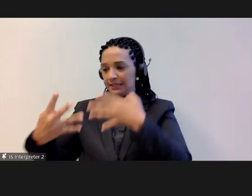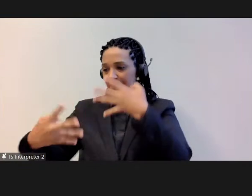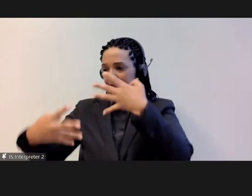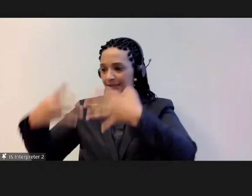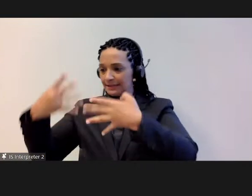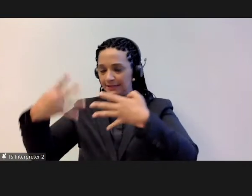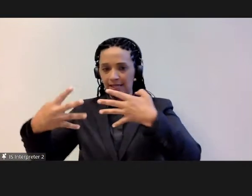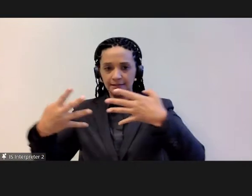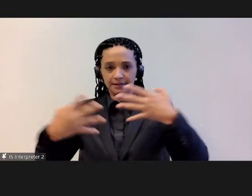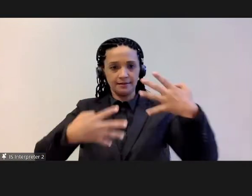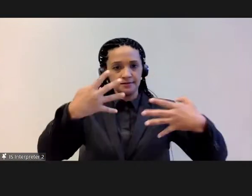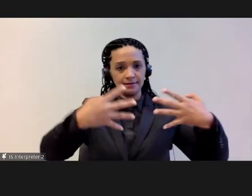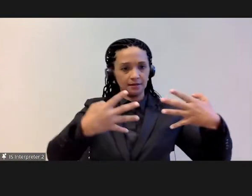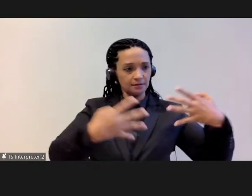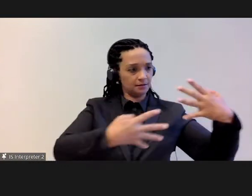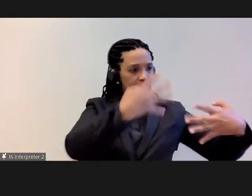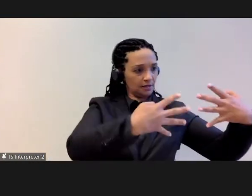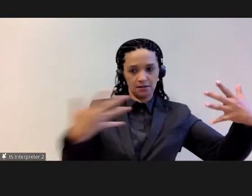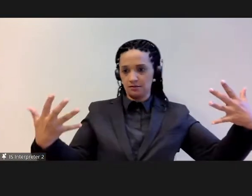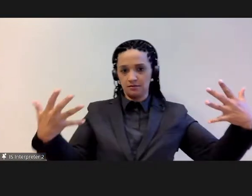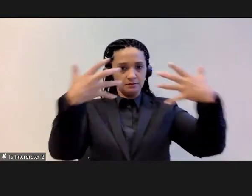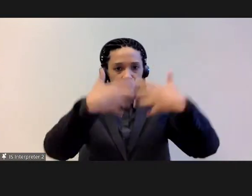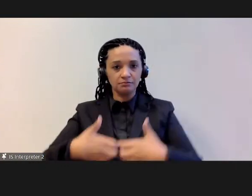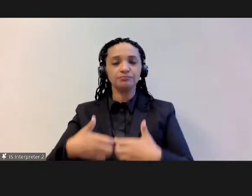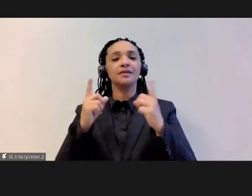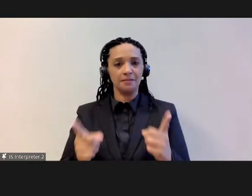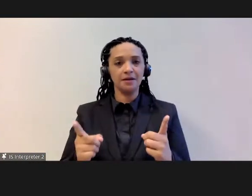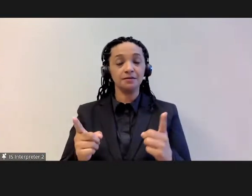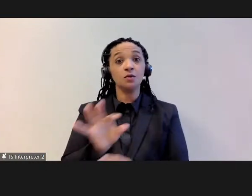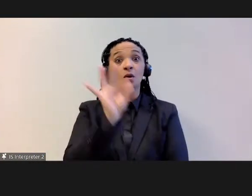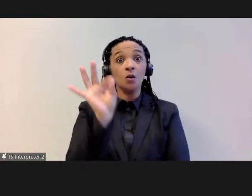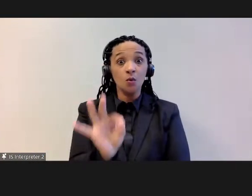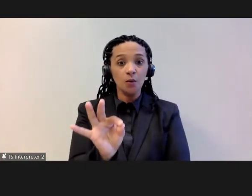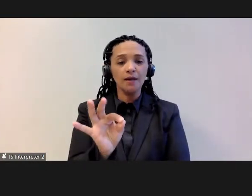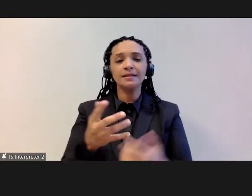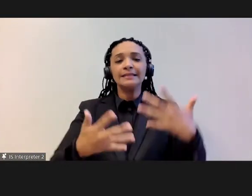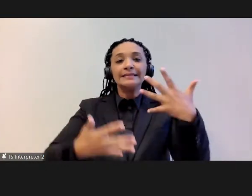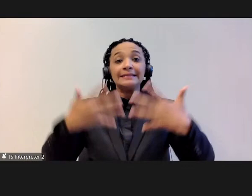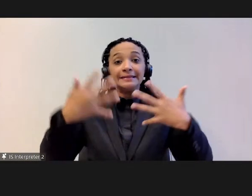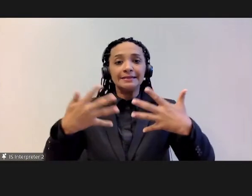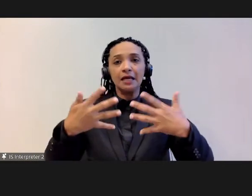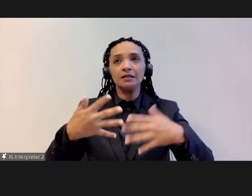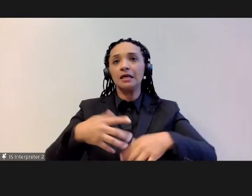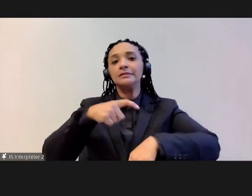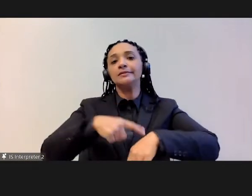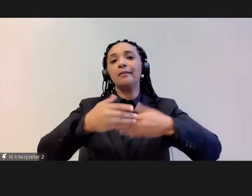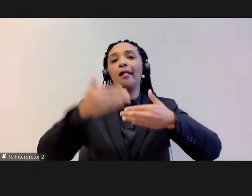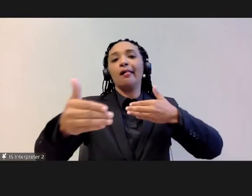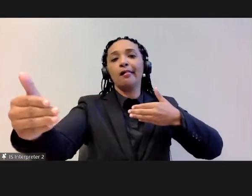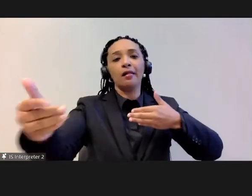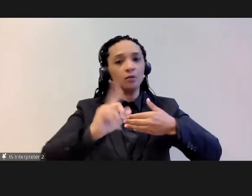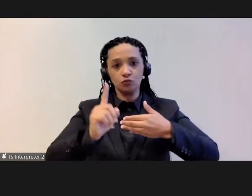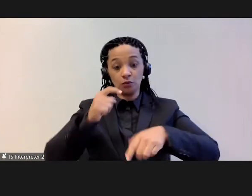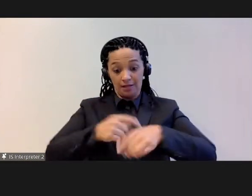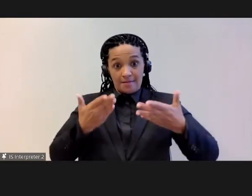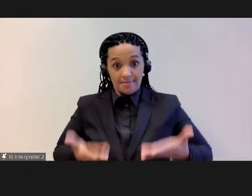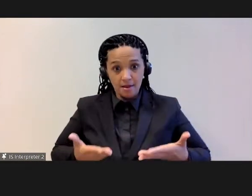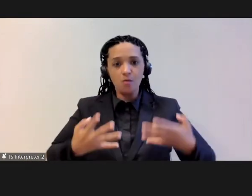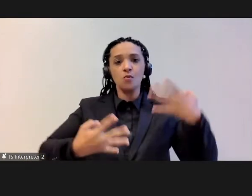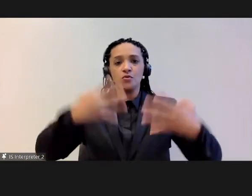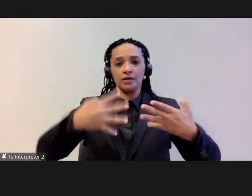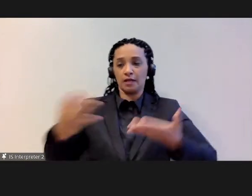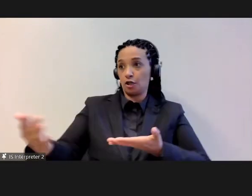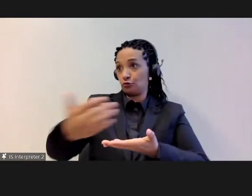important, such that we have data that's more timely and allows for more agile planning and